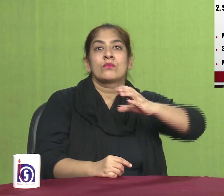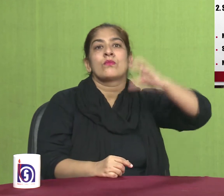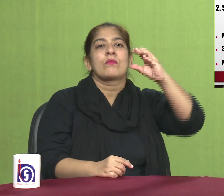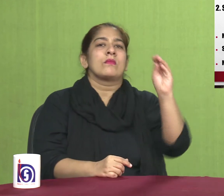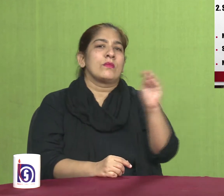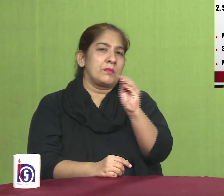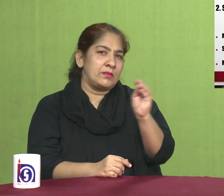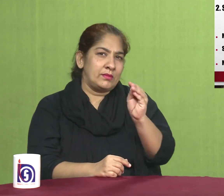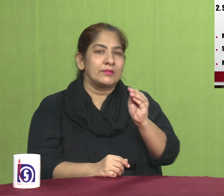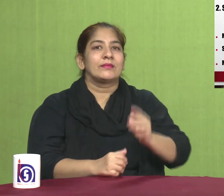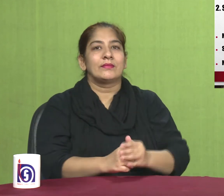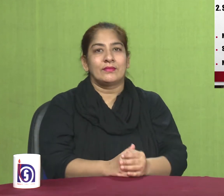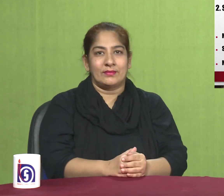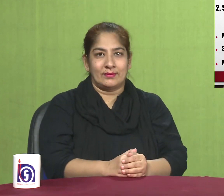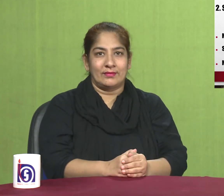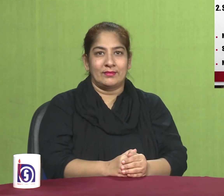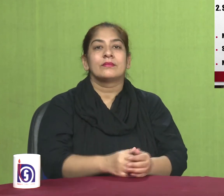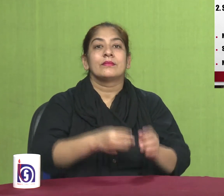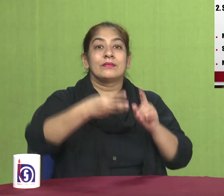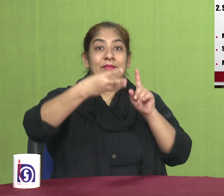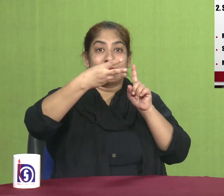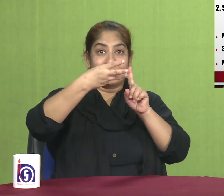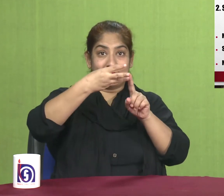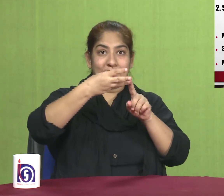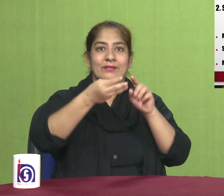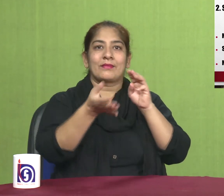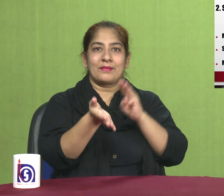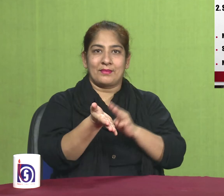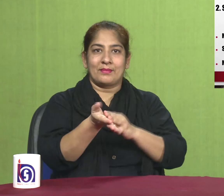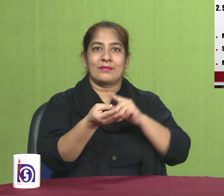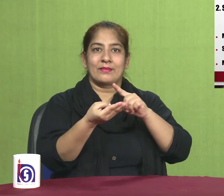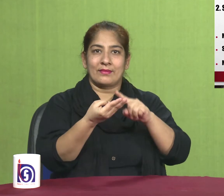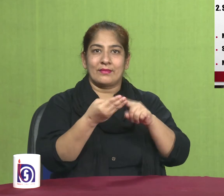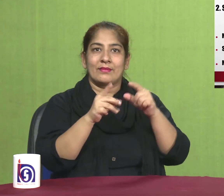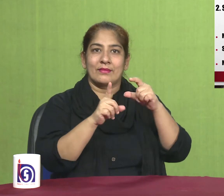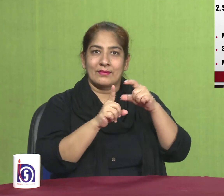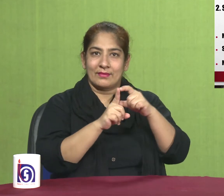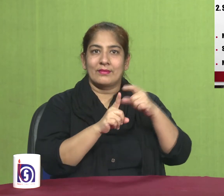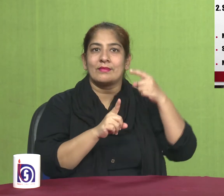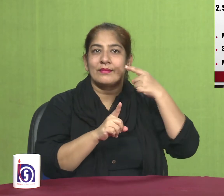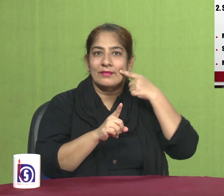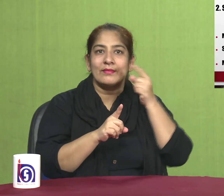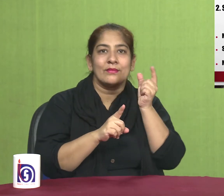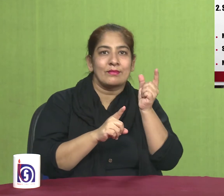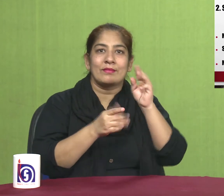rupees 10 lakhs to rupees 2 crore. The third service enterprise is the medium